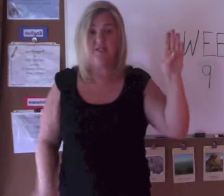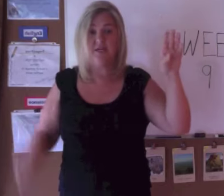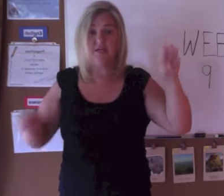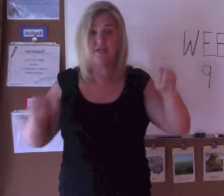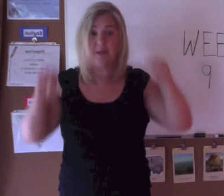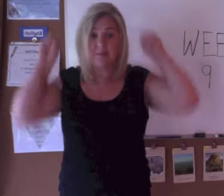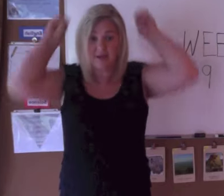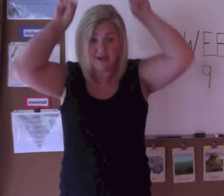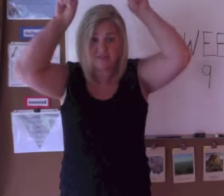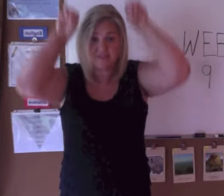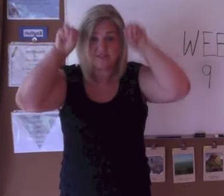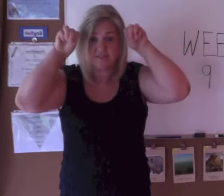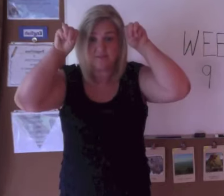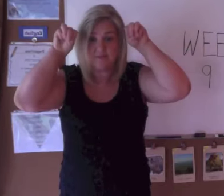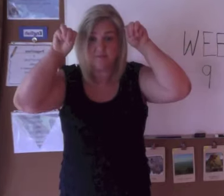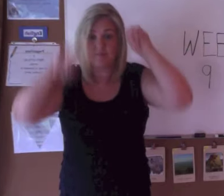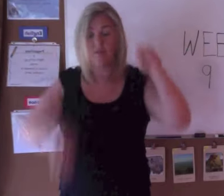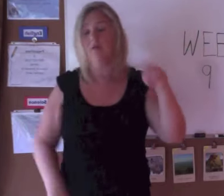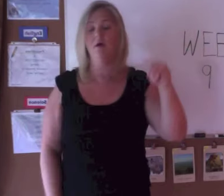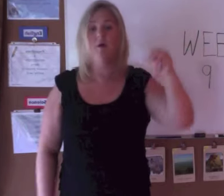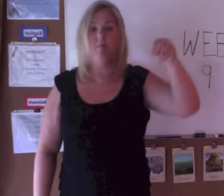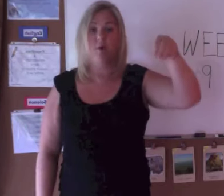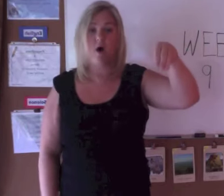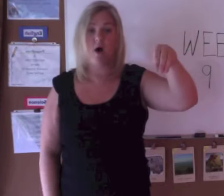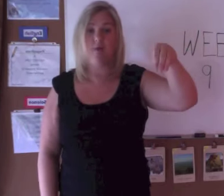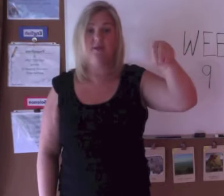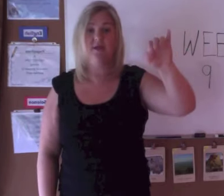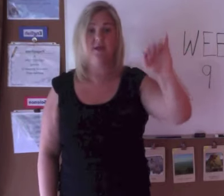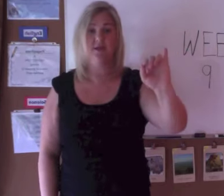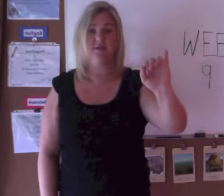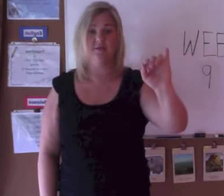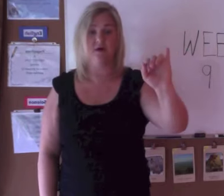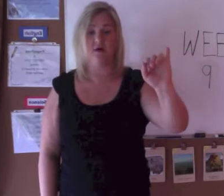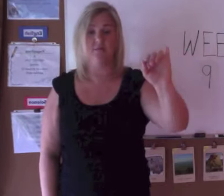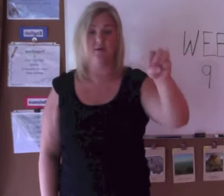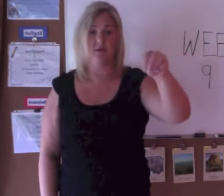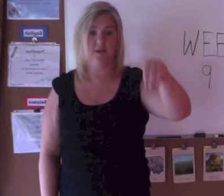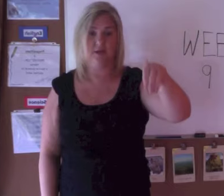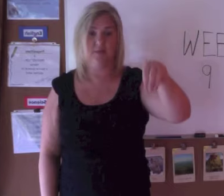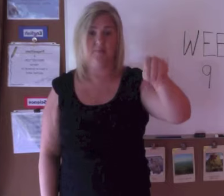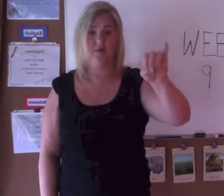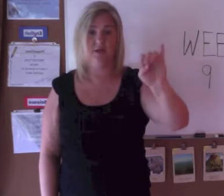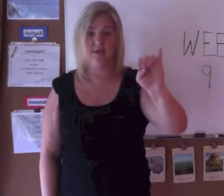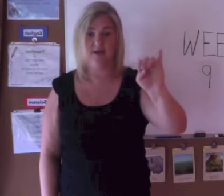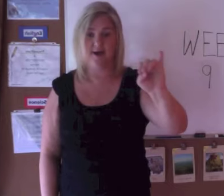Benedict and monasticism. Mohammed and Islam, an M. and an I.